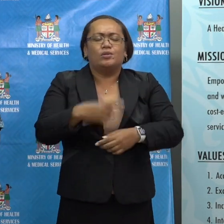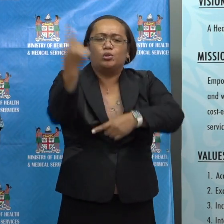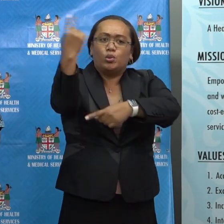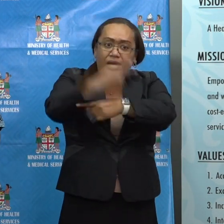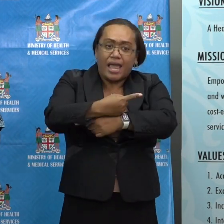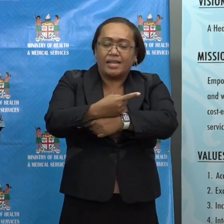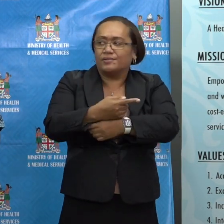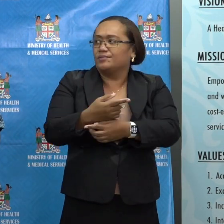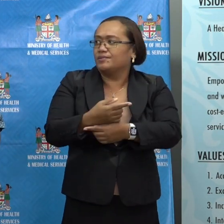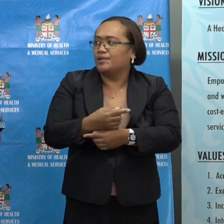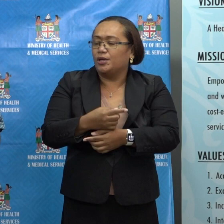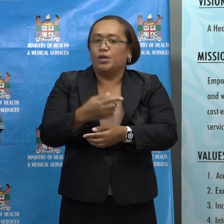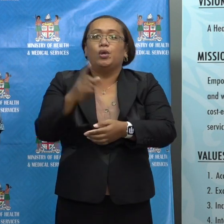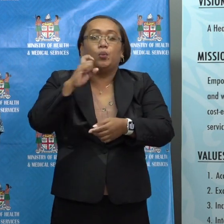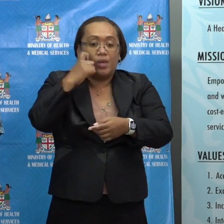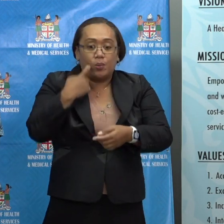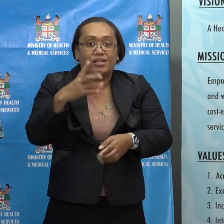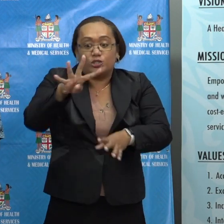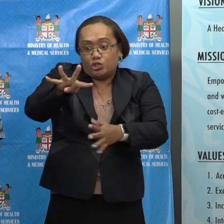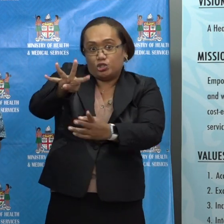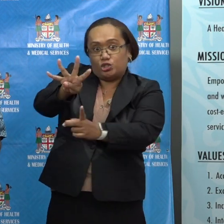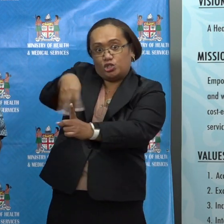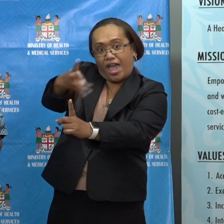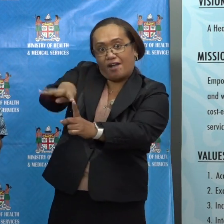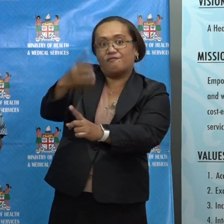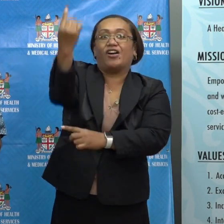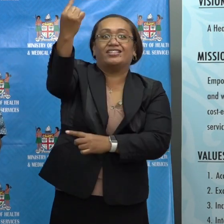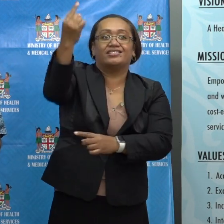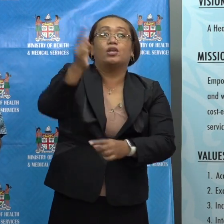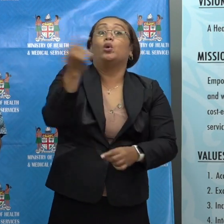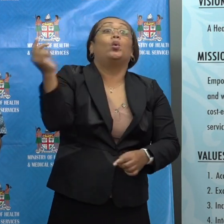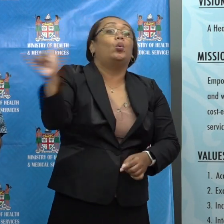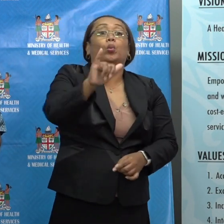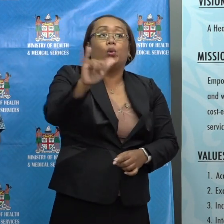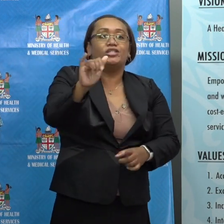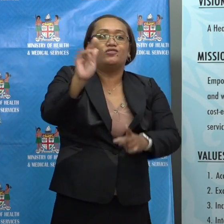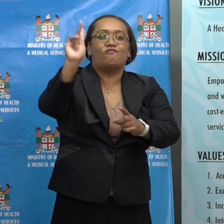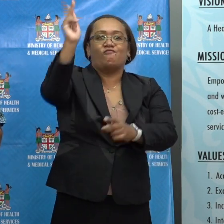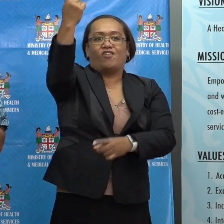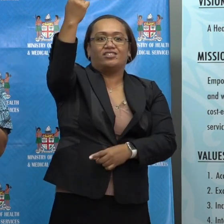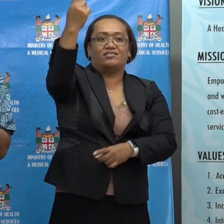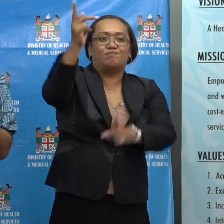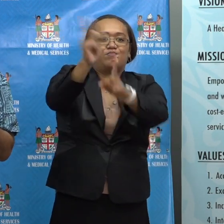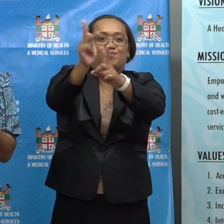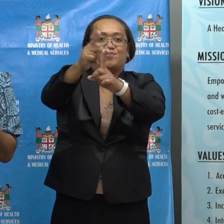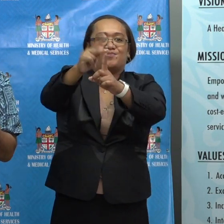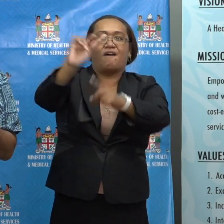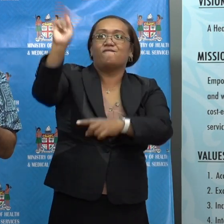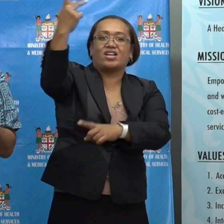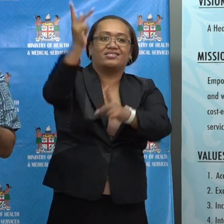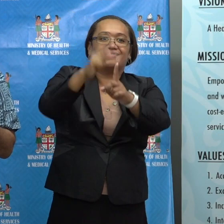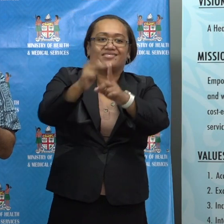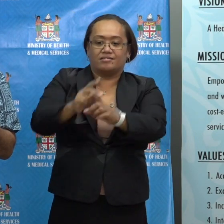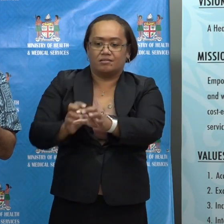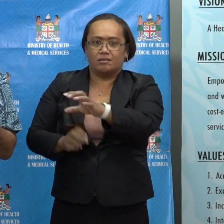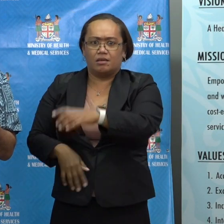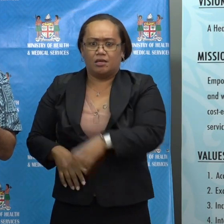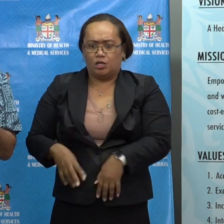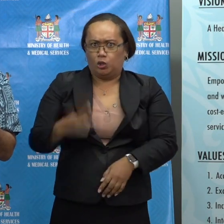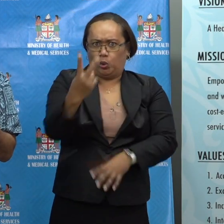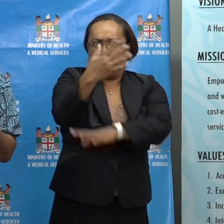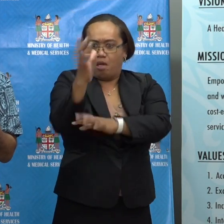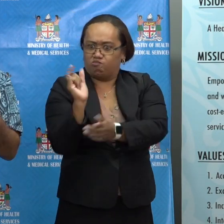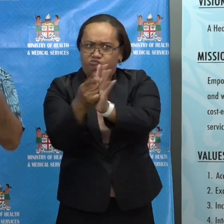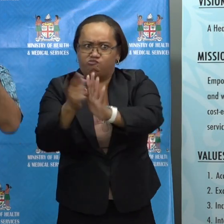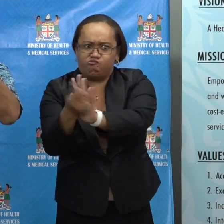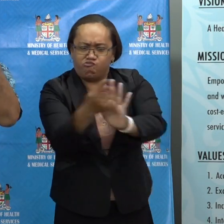sit down and then we start pulling out the areas that we'll prioritize for screening. But it's not like we can finish every area in 2 days. It means we